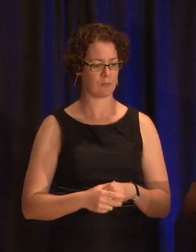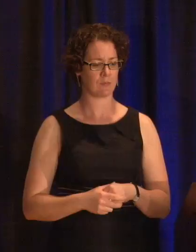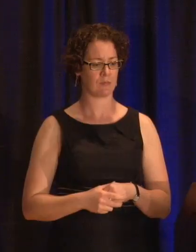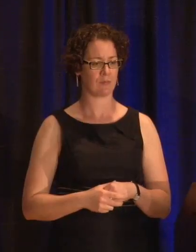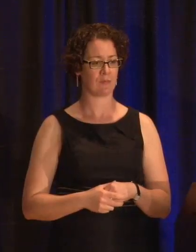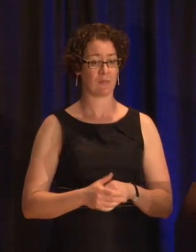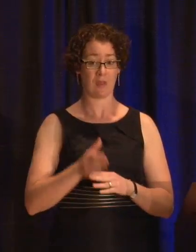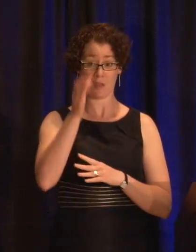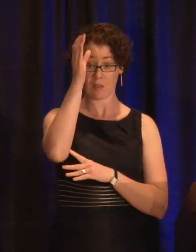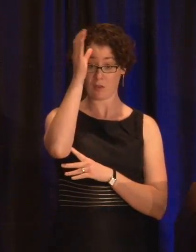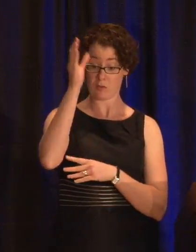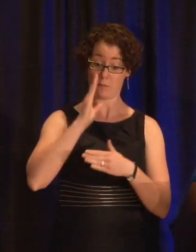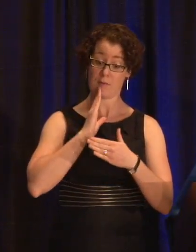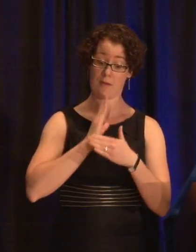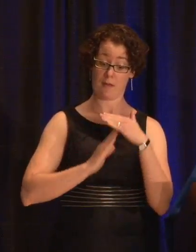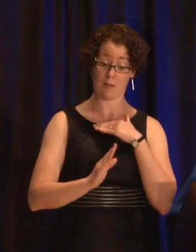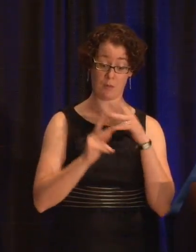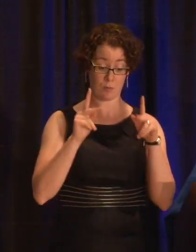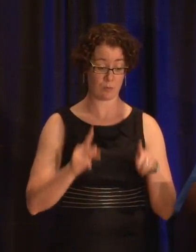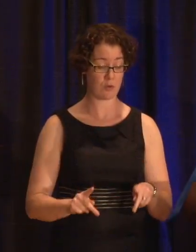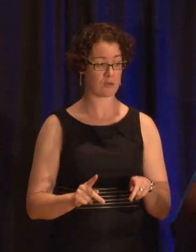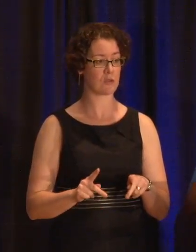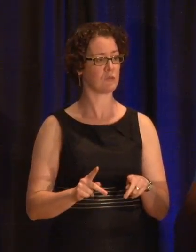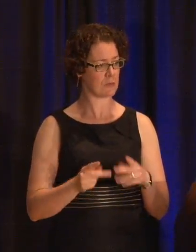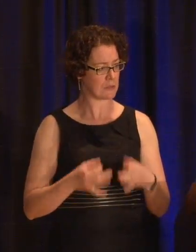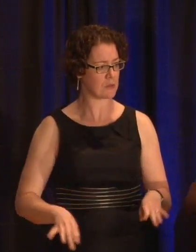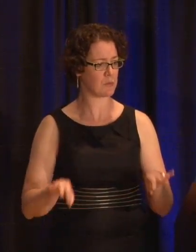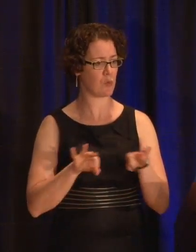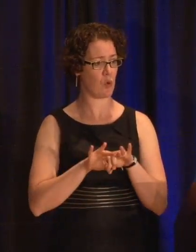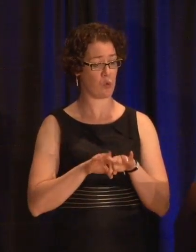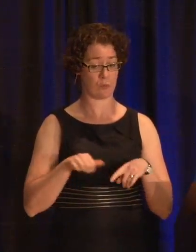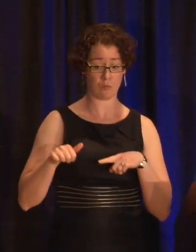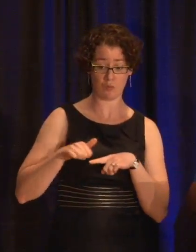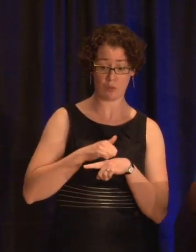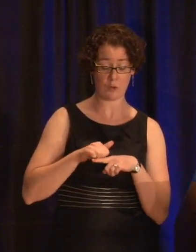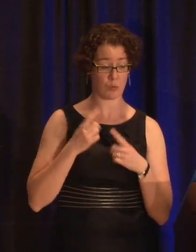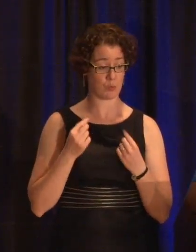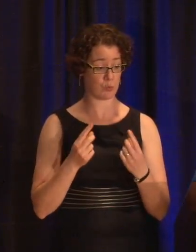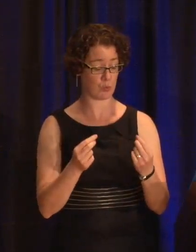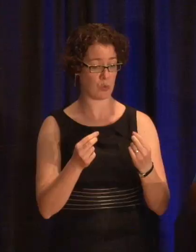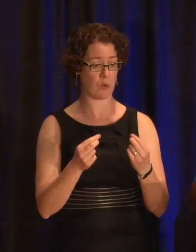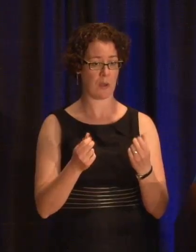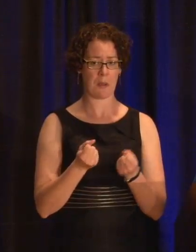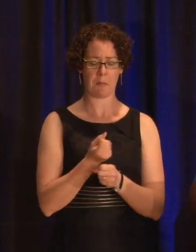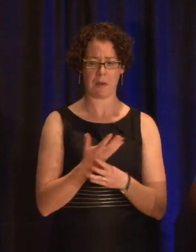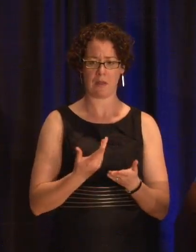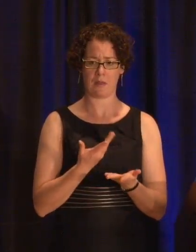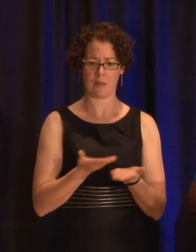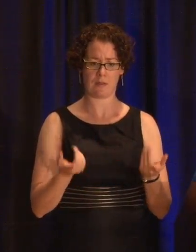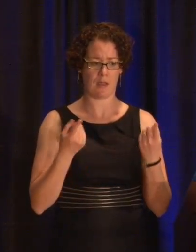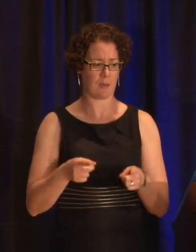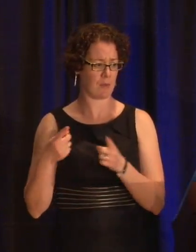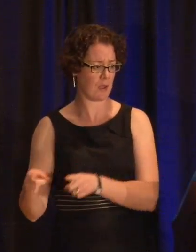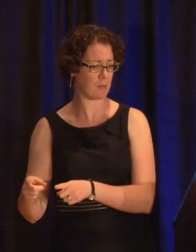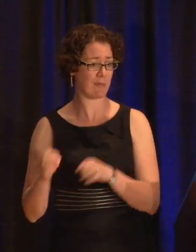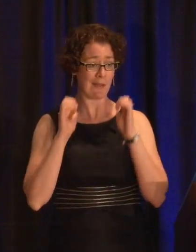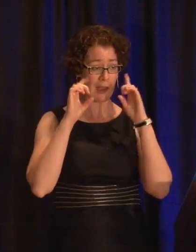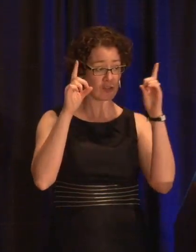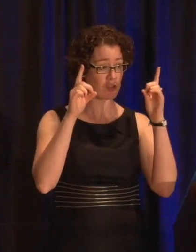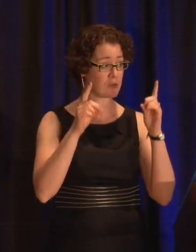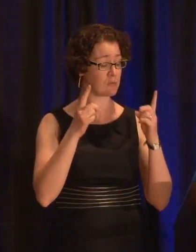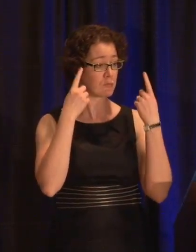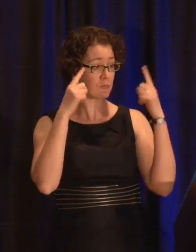carries great importance because once we practice it, so many positive aspects will begin to surface, such as